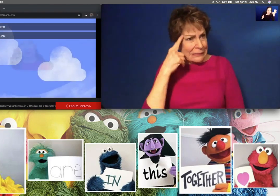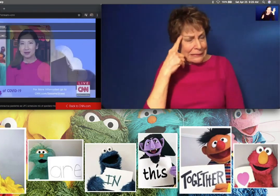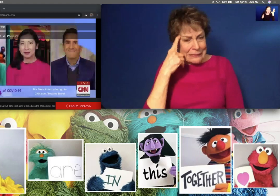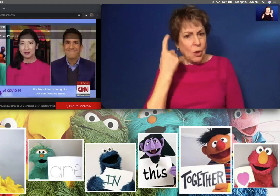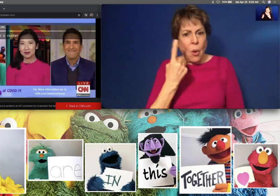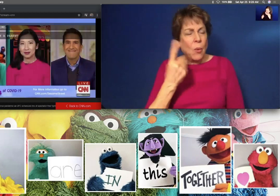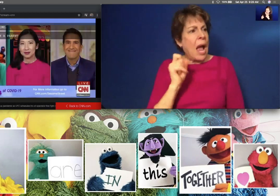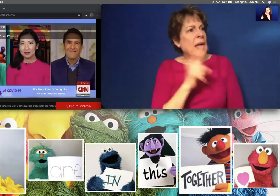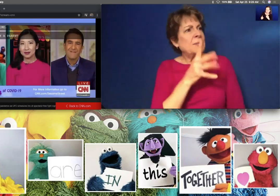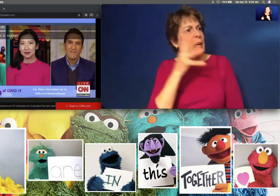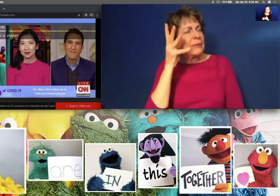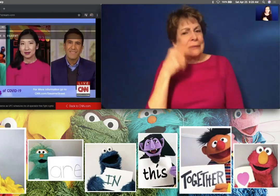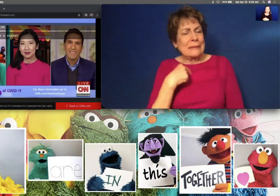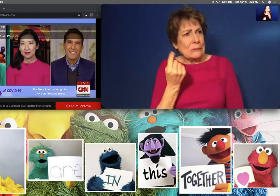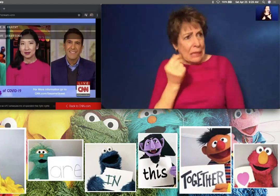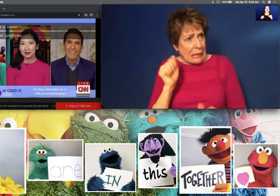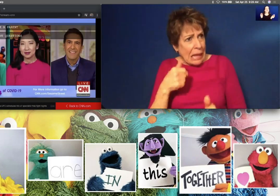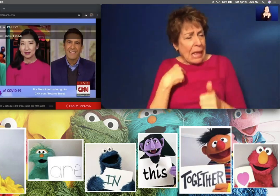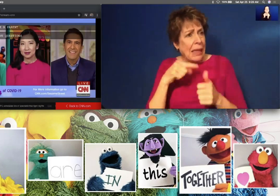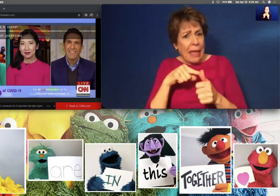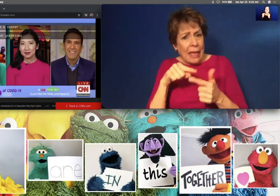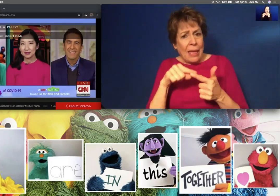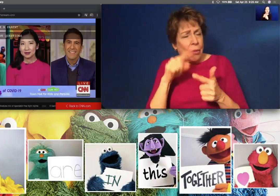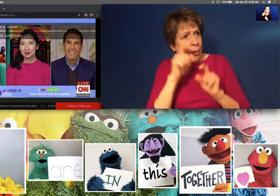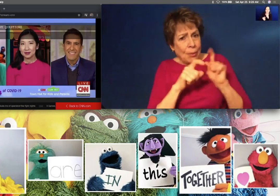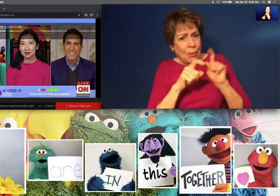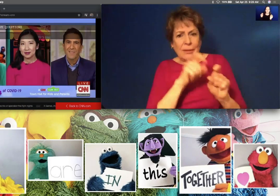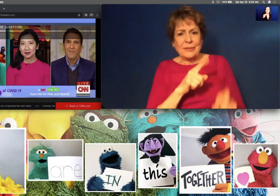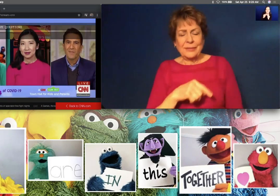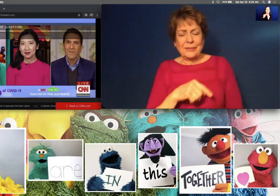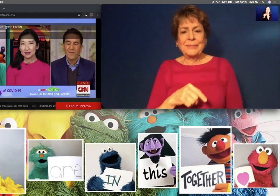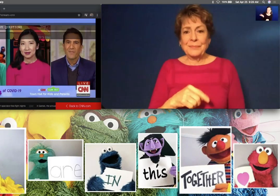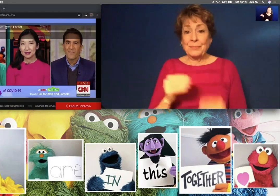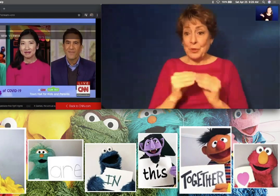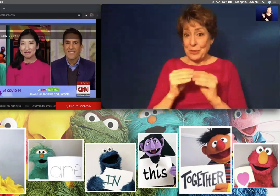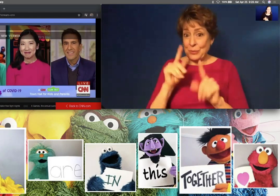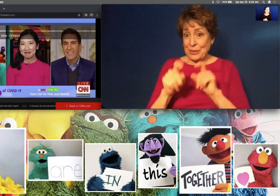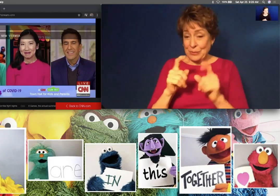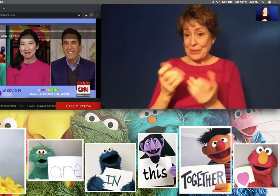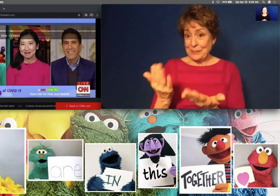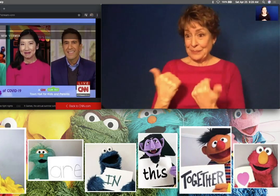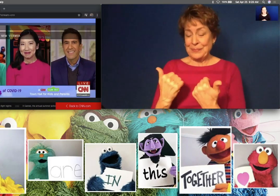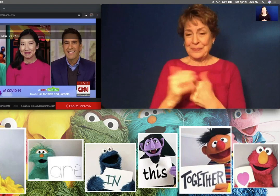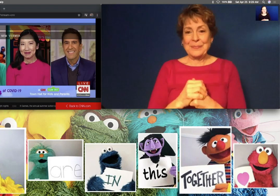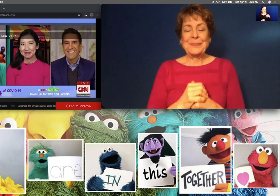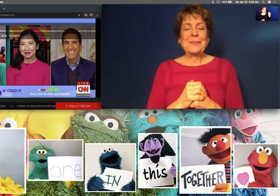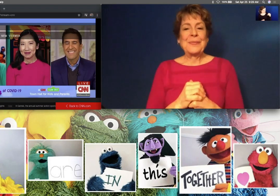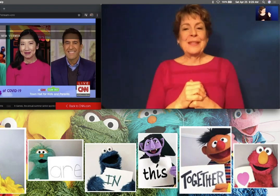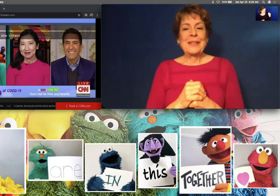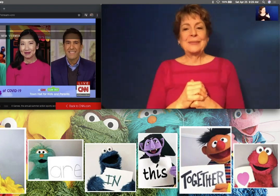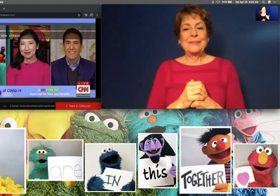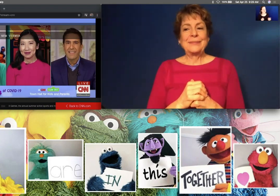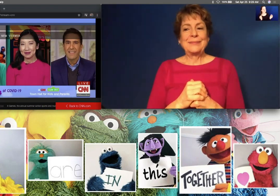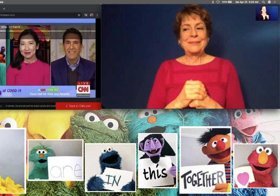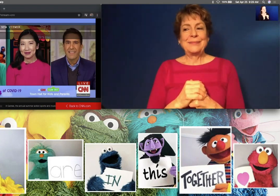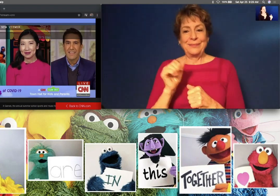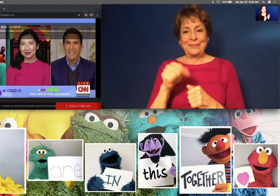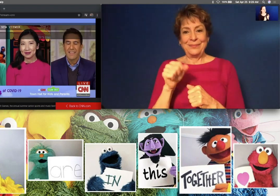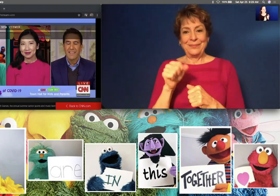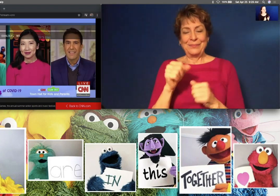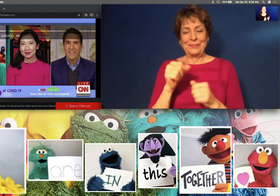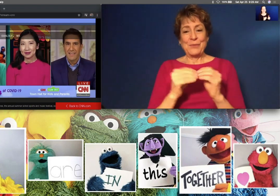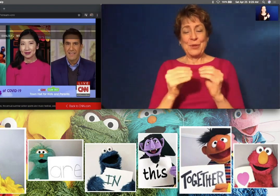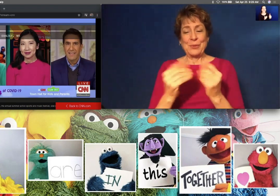right, Sanjay, we do. And good thing we have both you and Dr. Lena back with us to help answer some of these questions. Our next one comes from